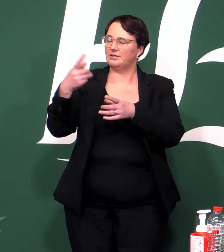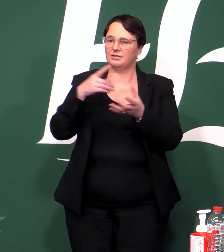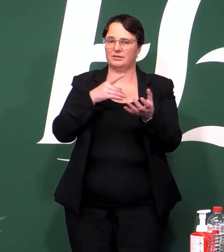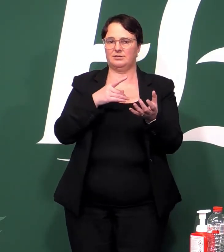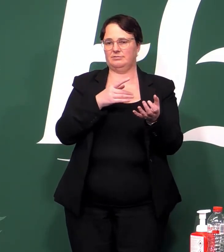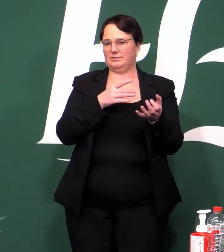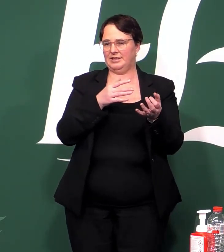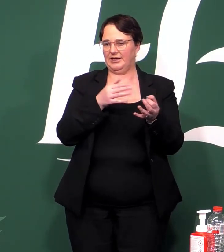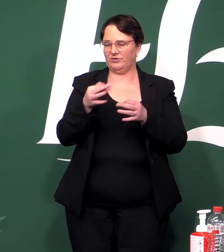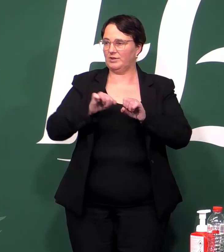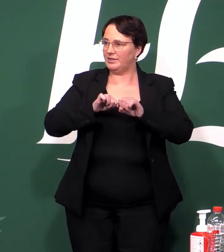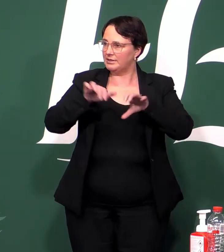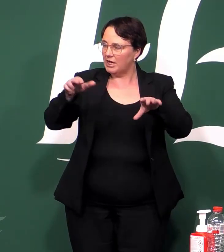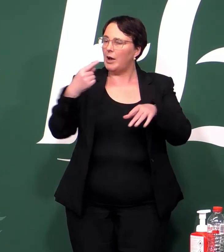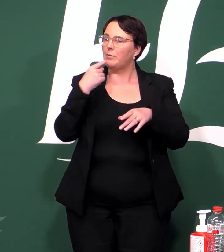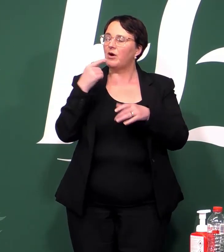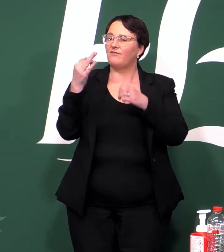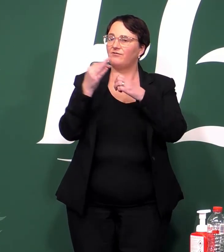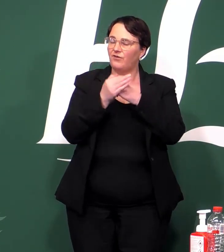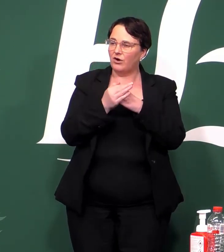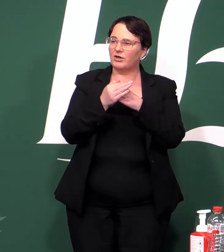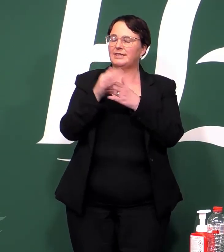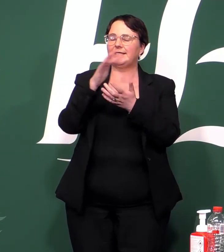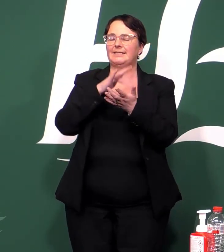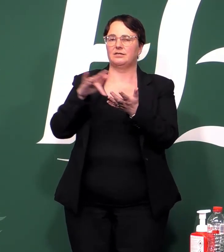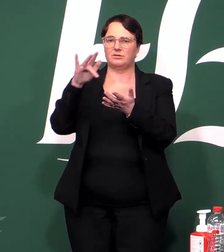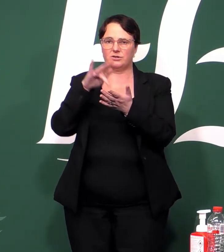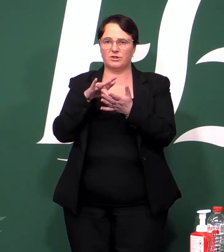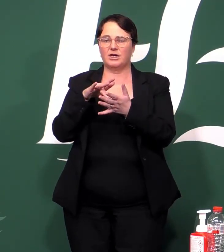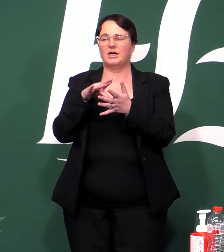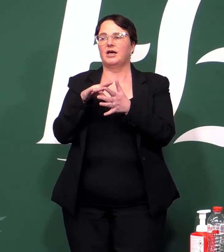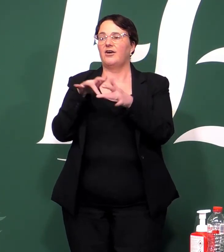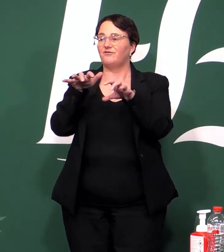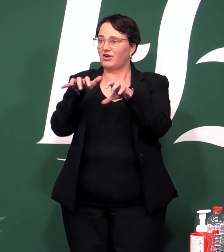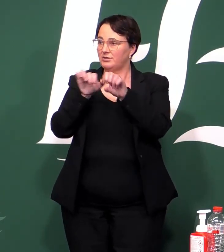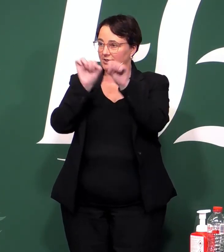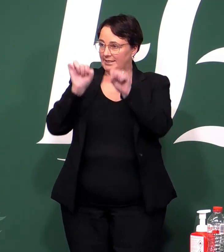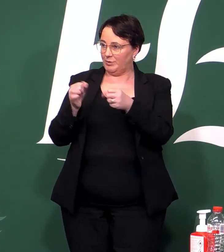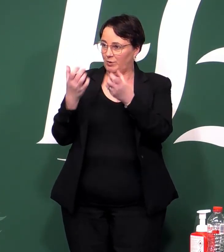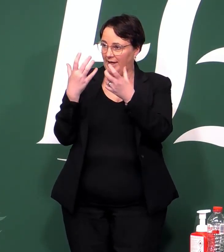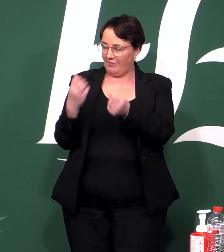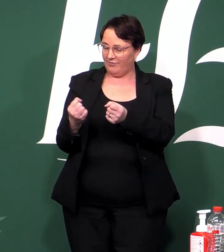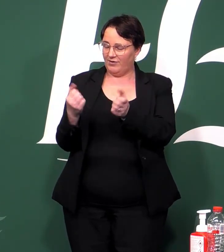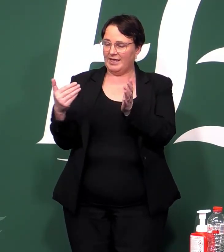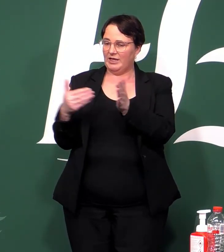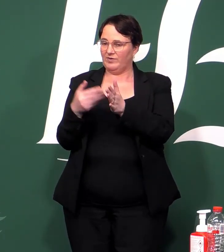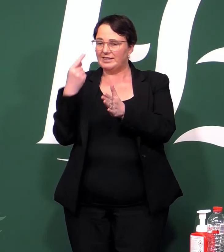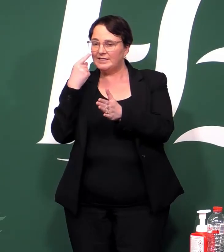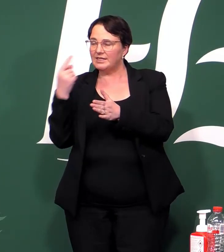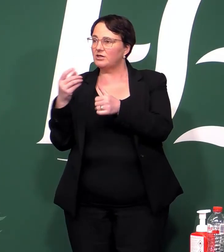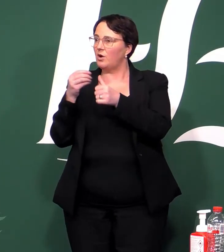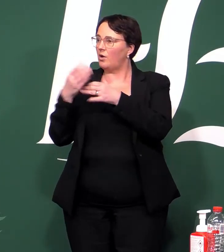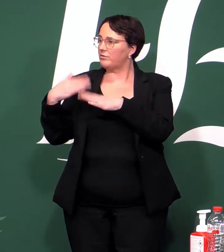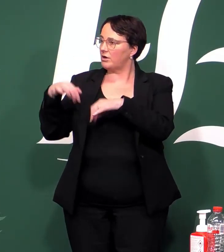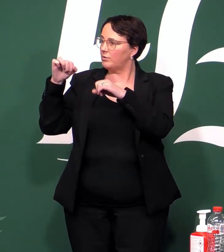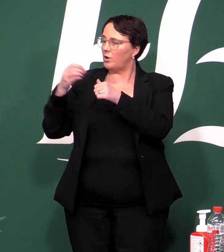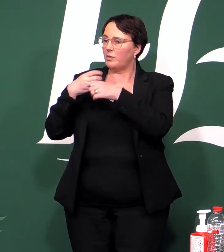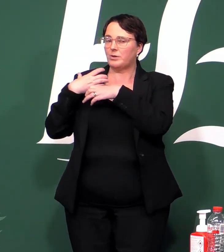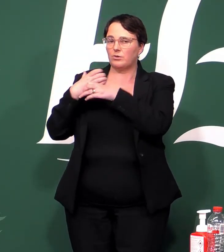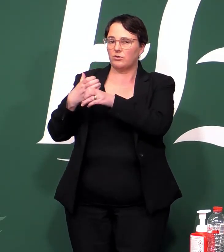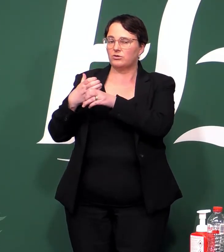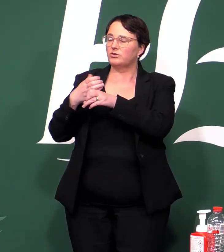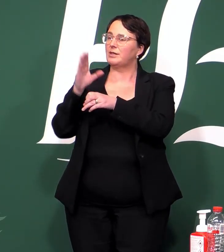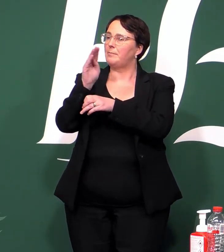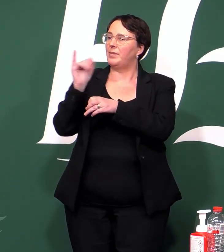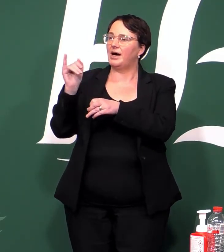in terms of that level. But for the central freezer system that we have, yes, we've looked at bilaterals. We did that before, and we may well